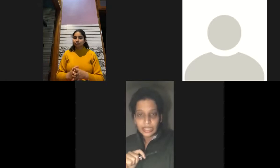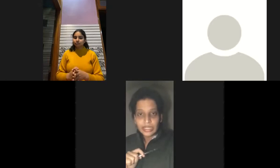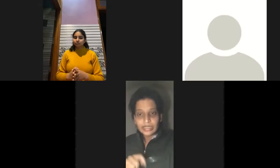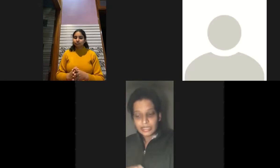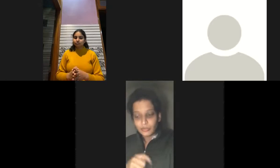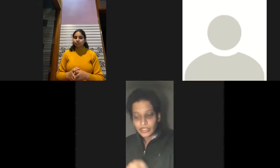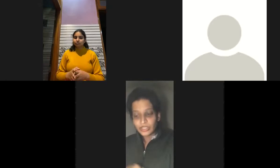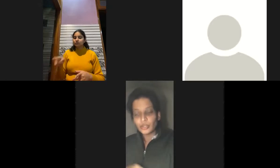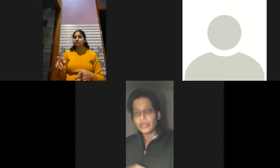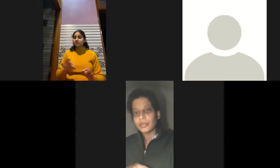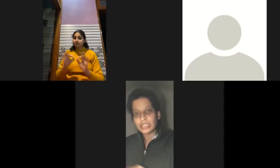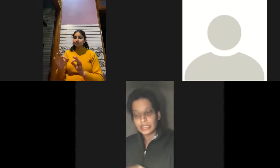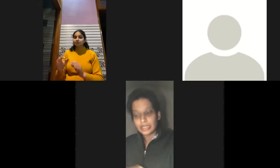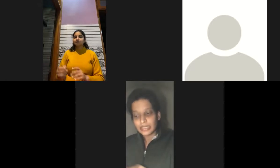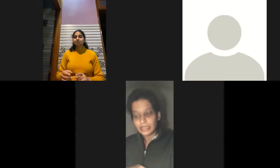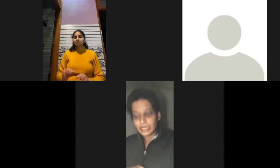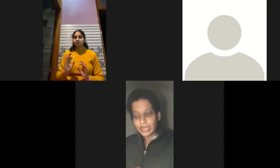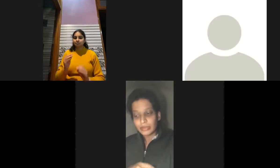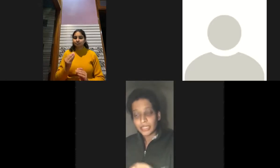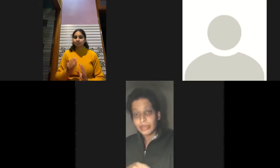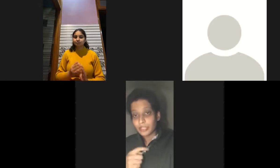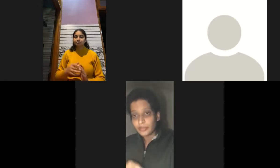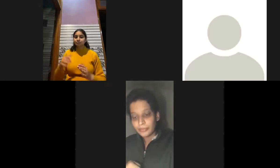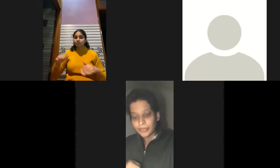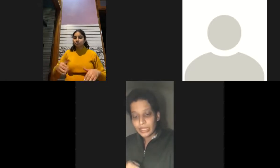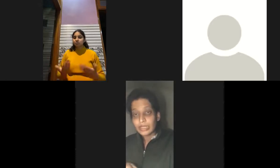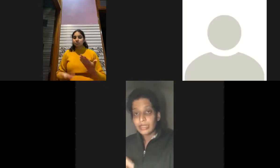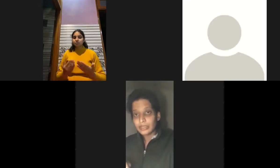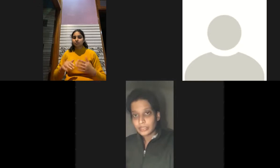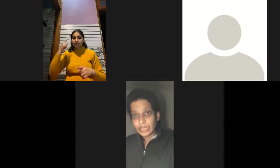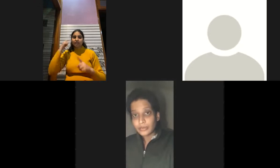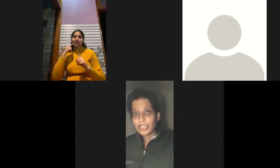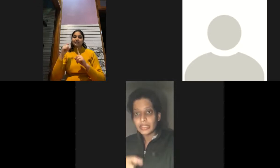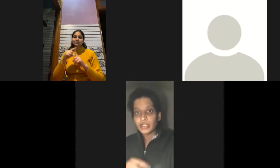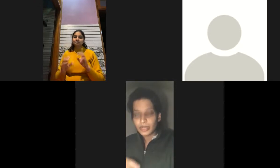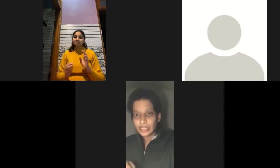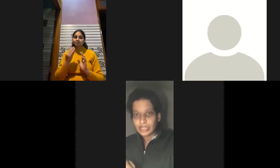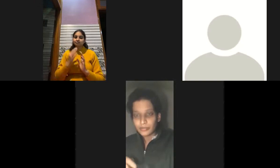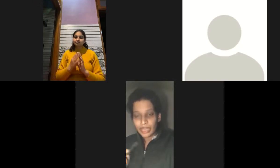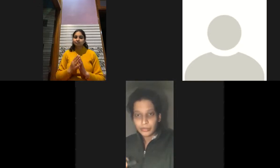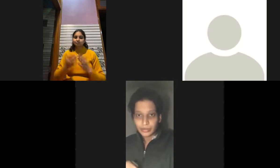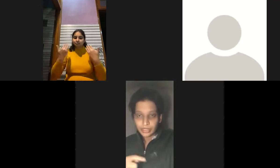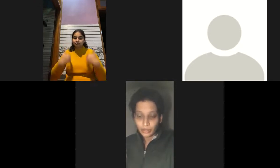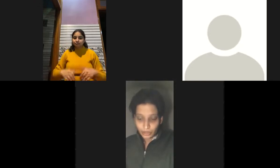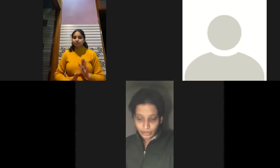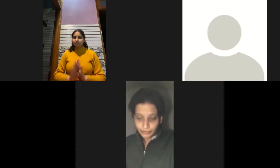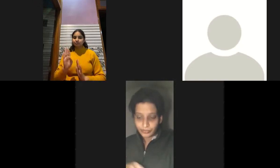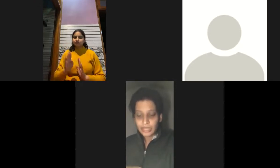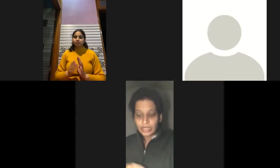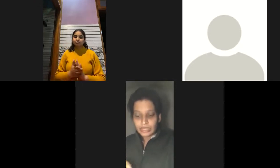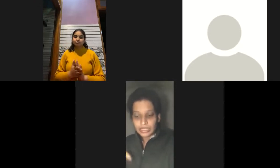Gulliver that he wishes to embrace this identity and become one of them, renouncing his humanity and becoming a